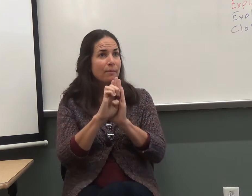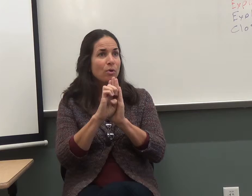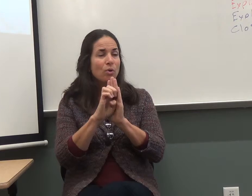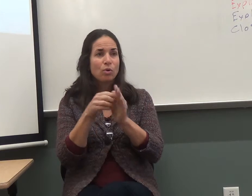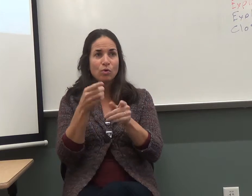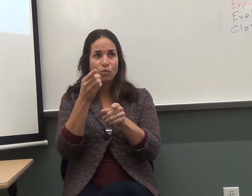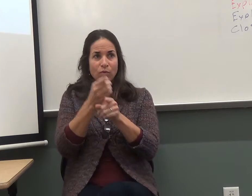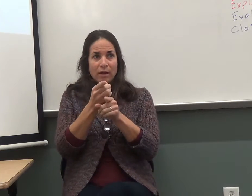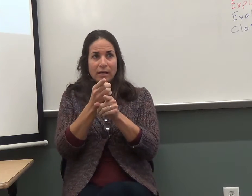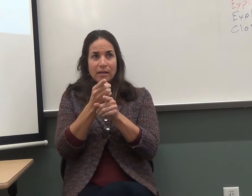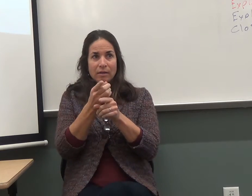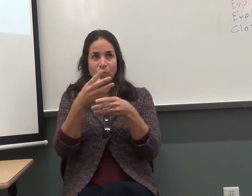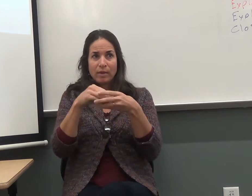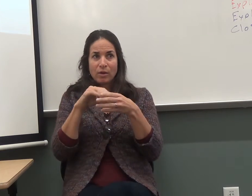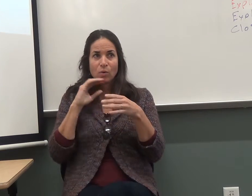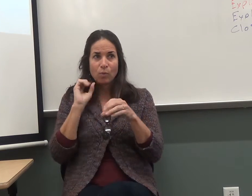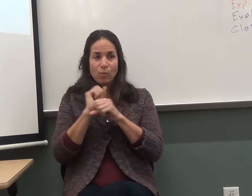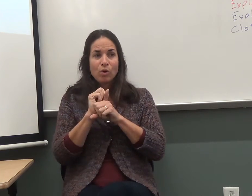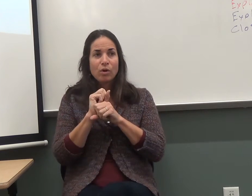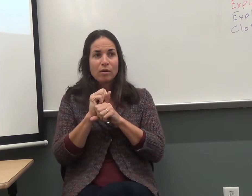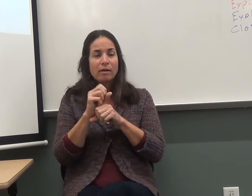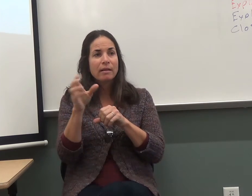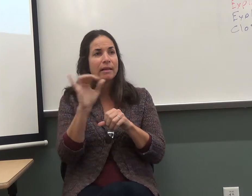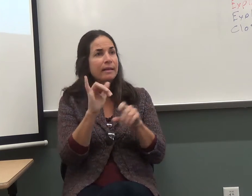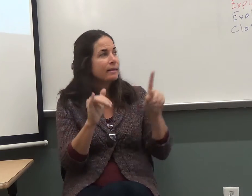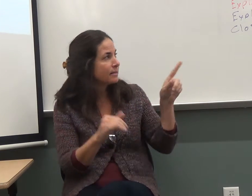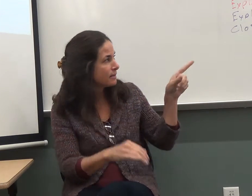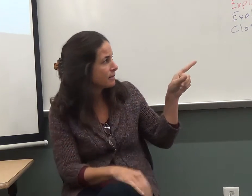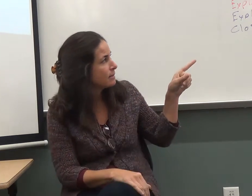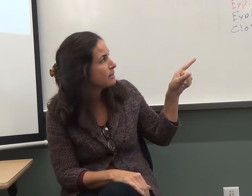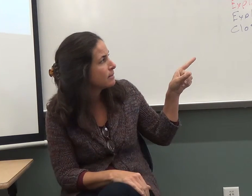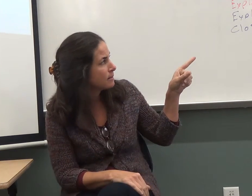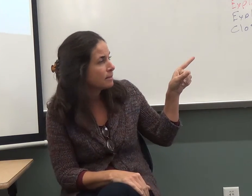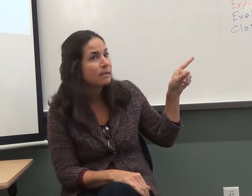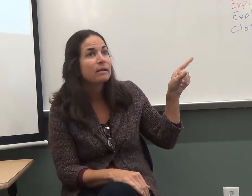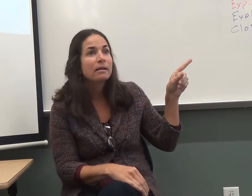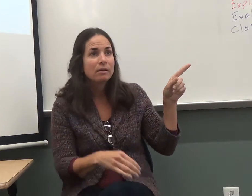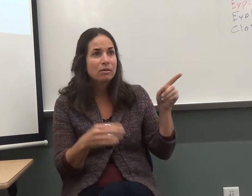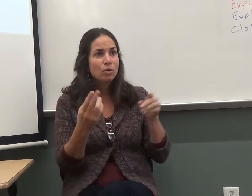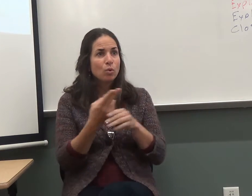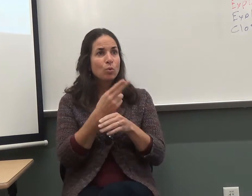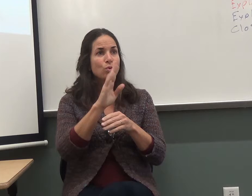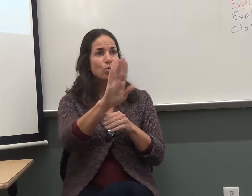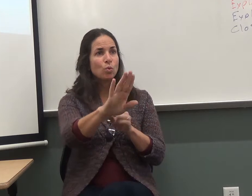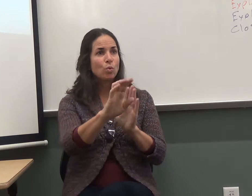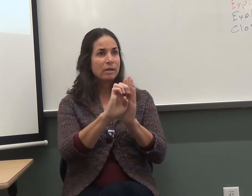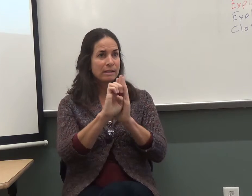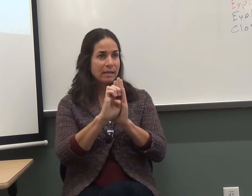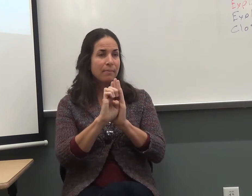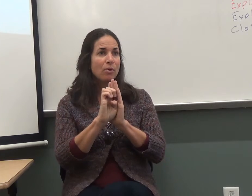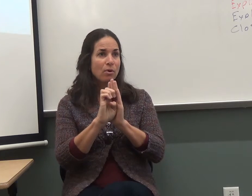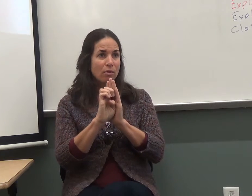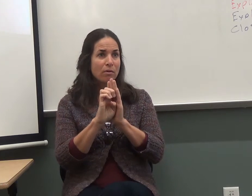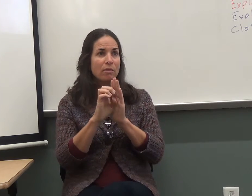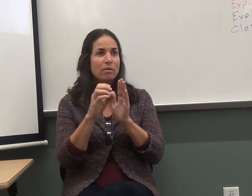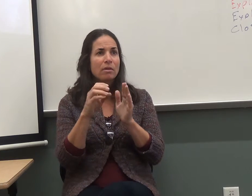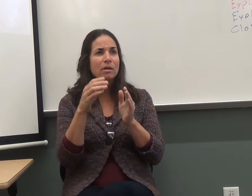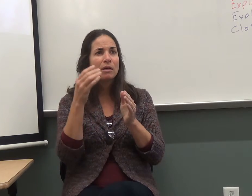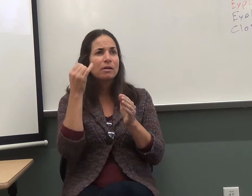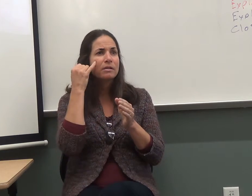your homework, like we did in the board, use it. If your explanation